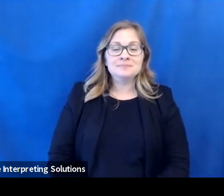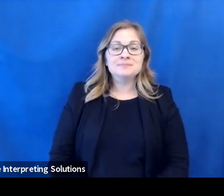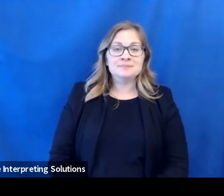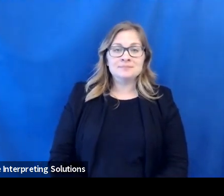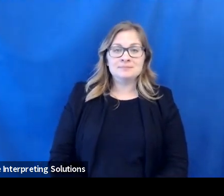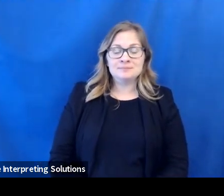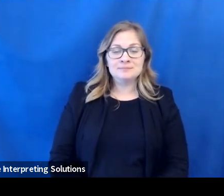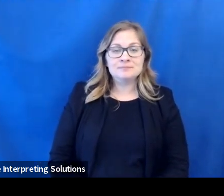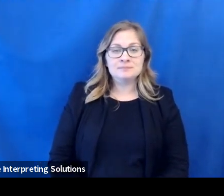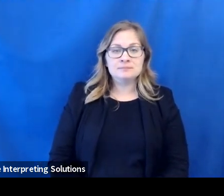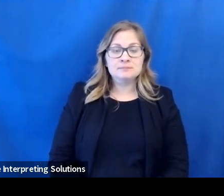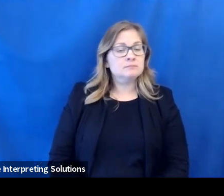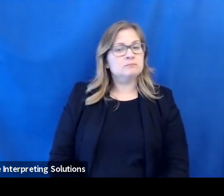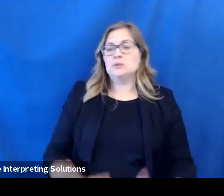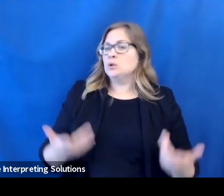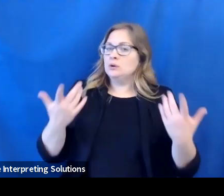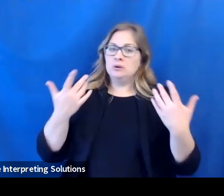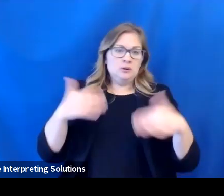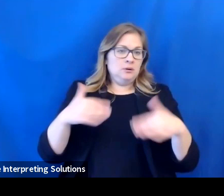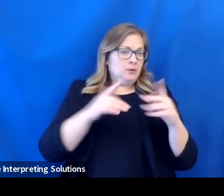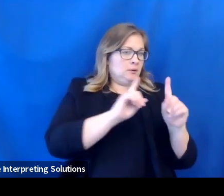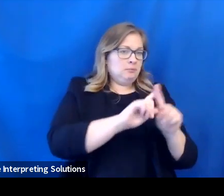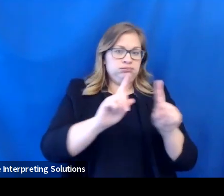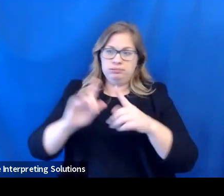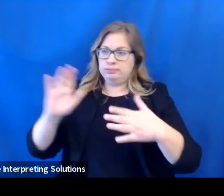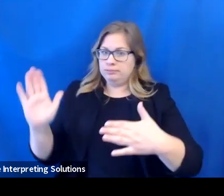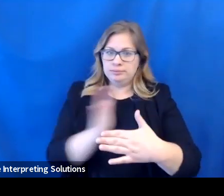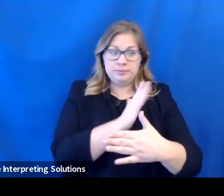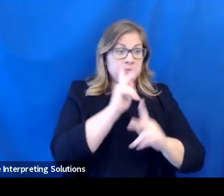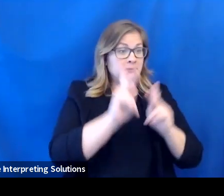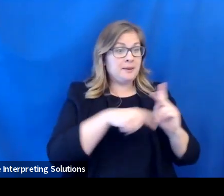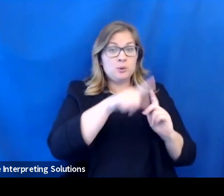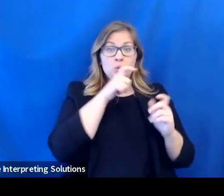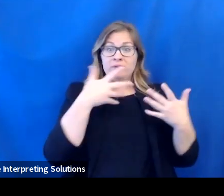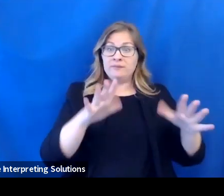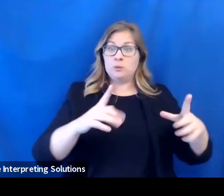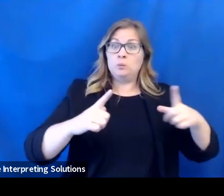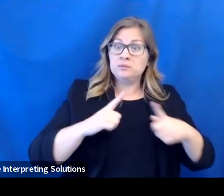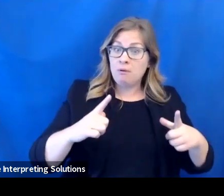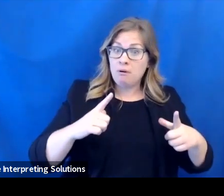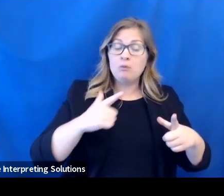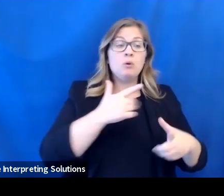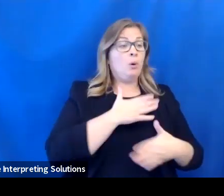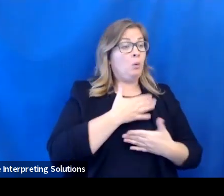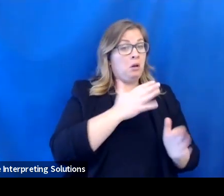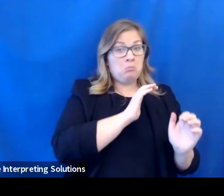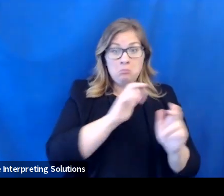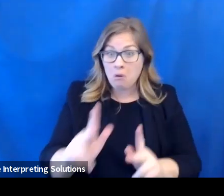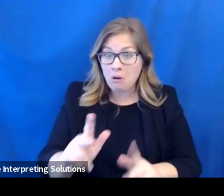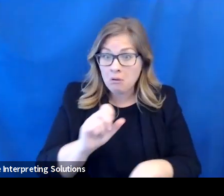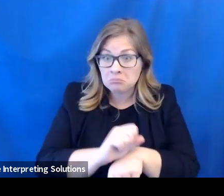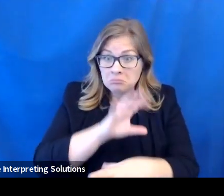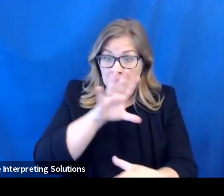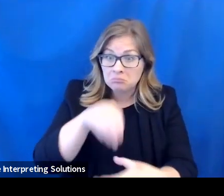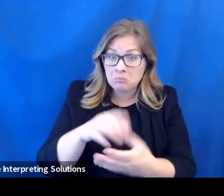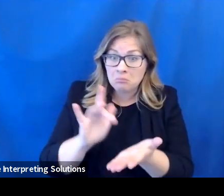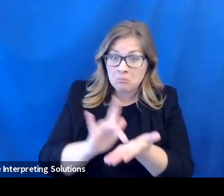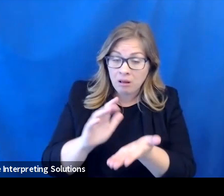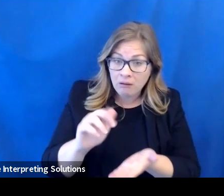the retirees who might be willing to come back into practice for this crisis, as well as looking